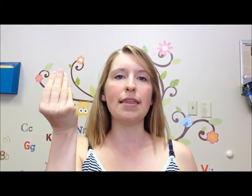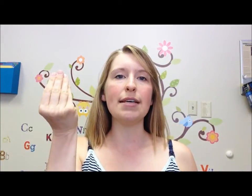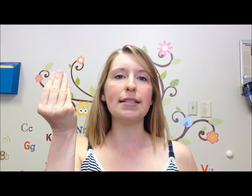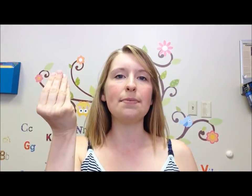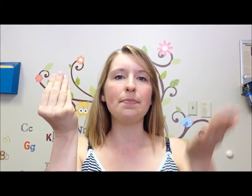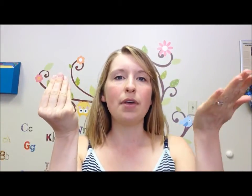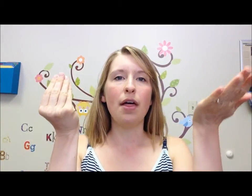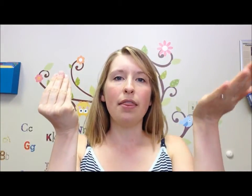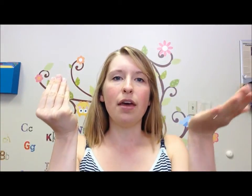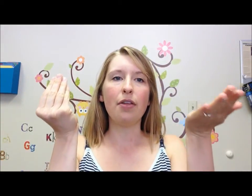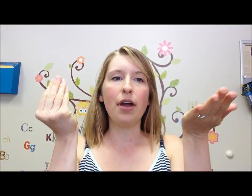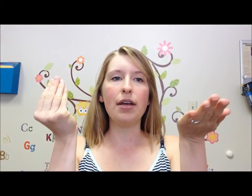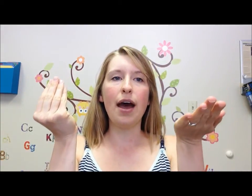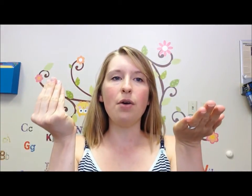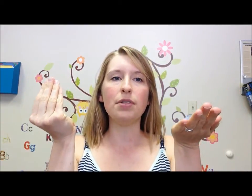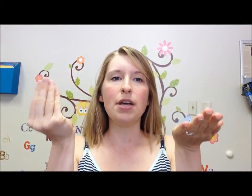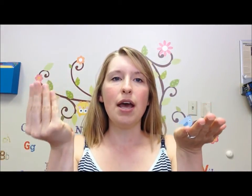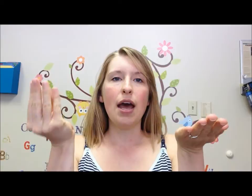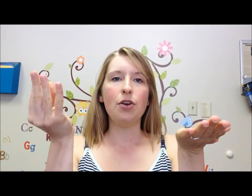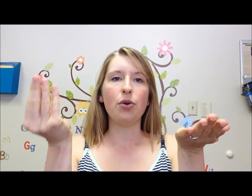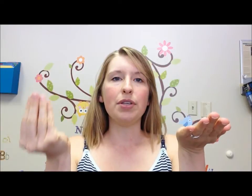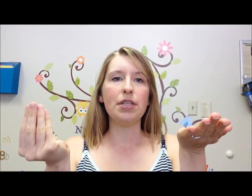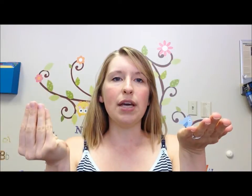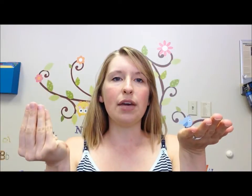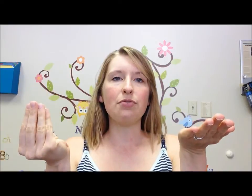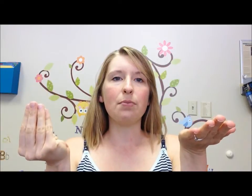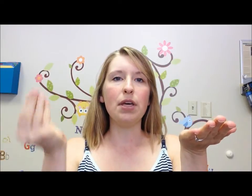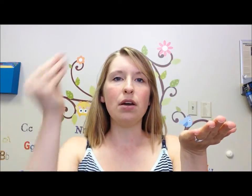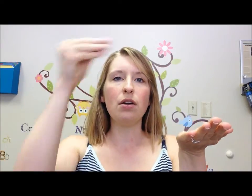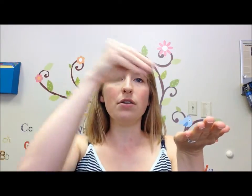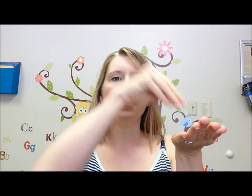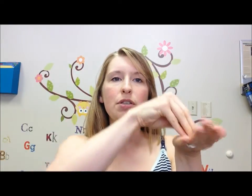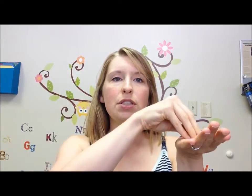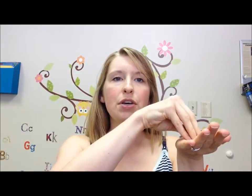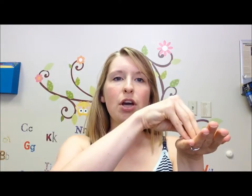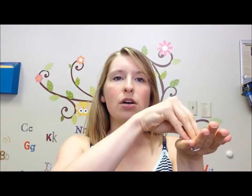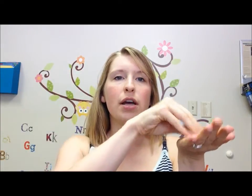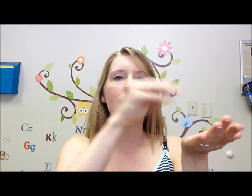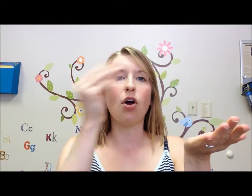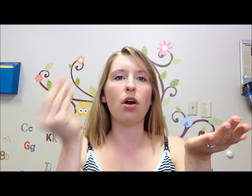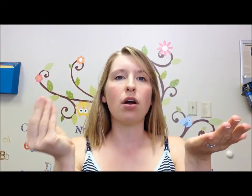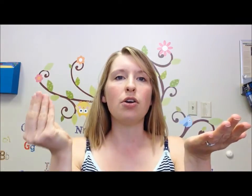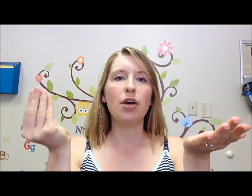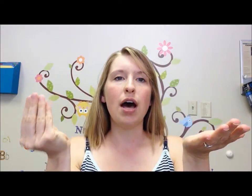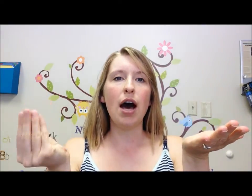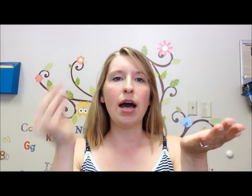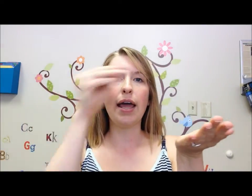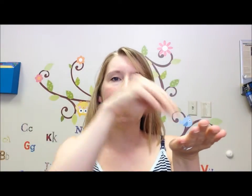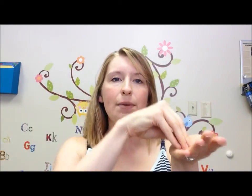this, the other hand out, and you're going to take it from here to here in an arc. Again.